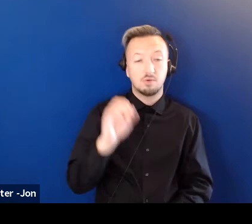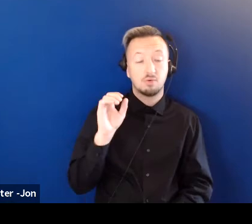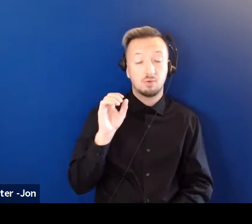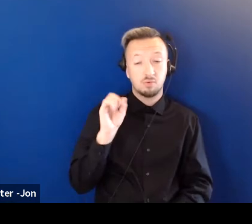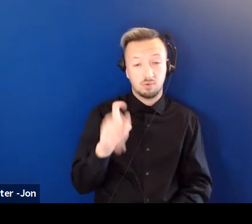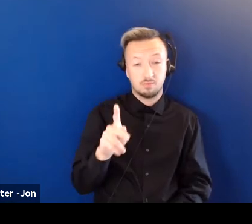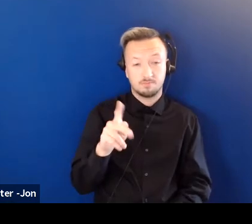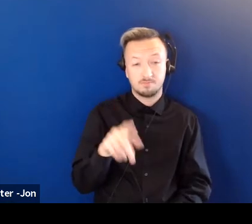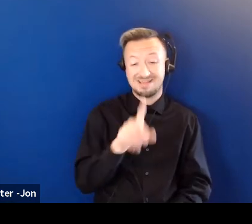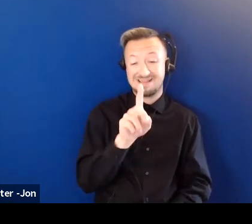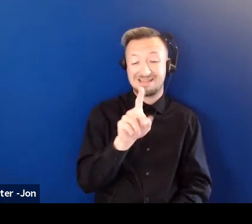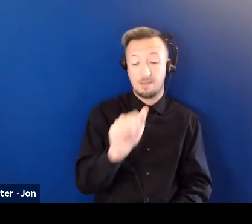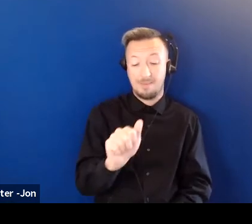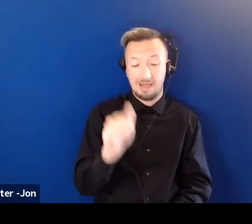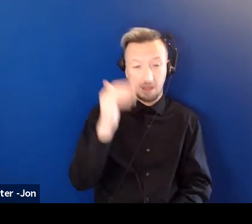So disability awareness.